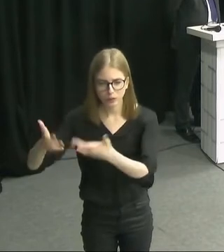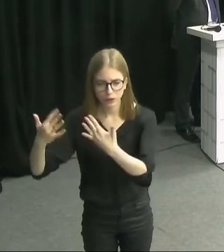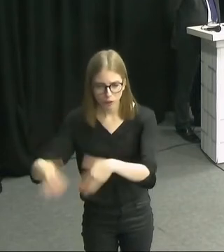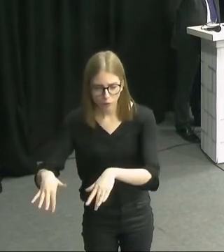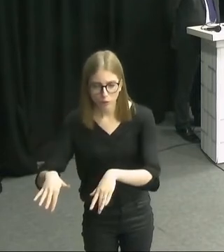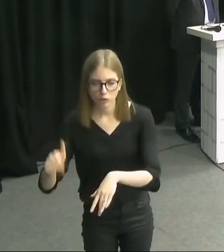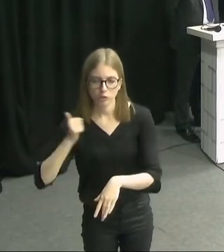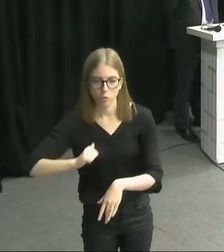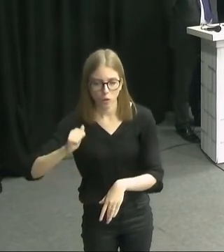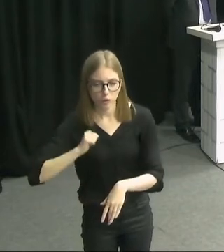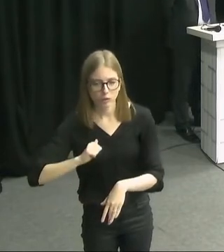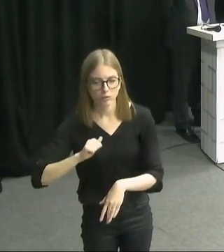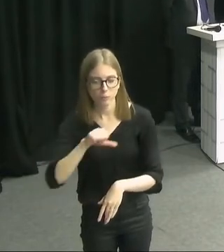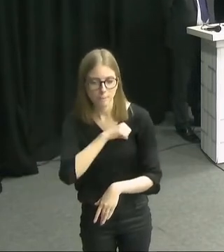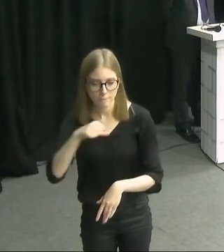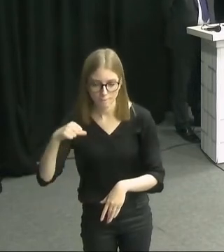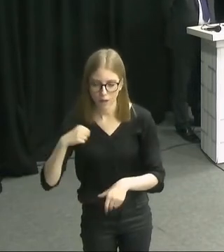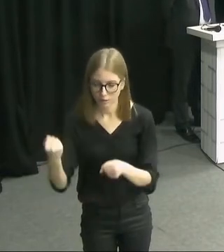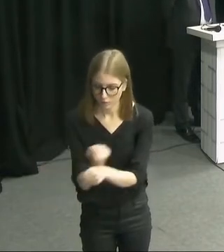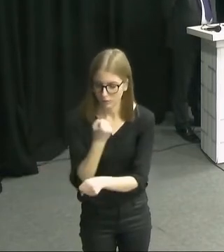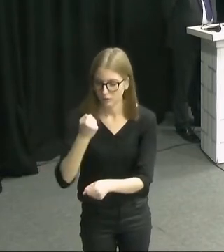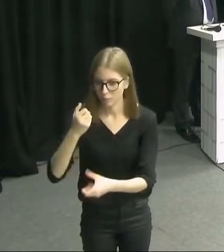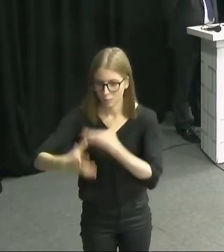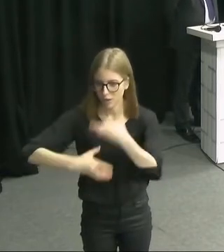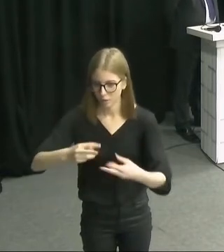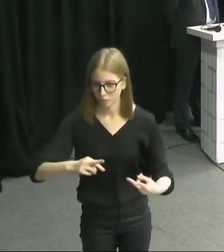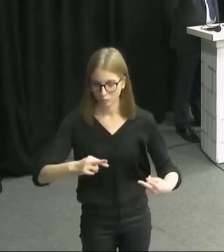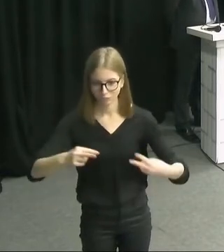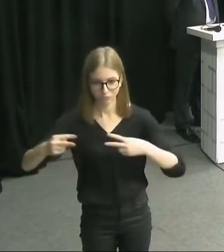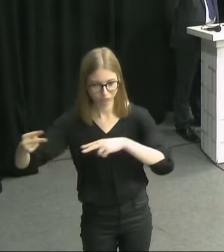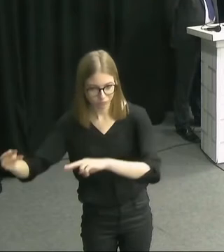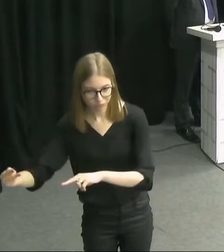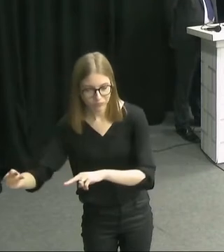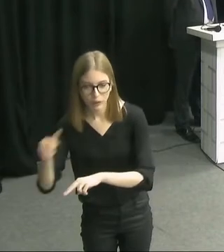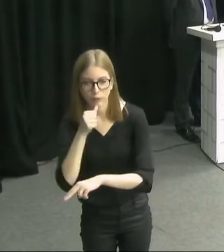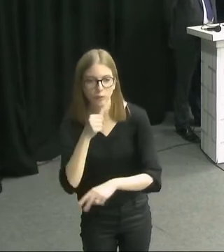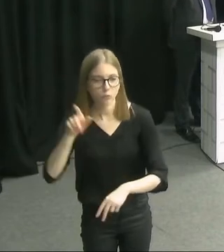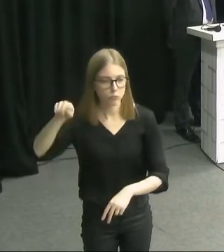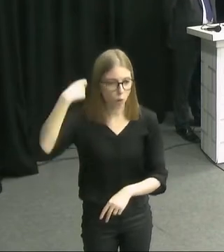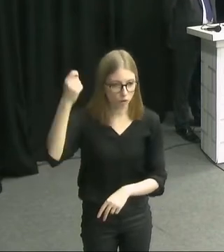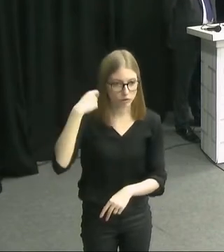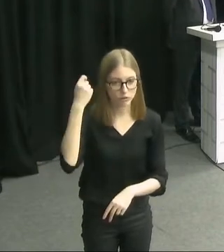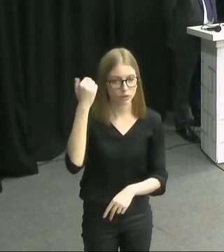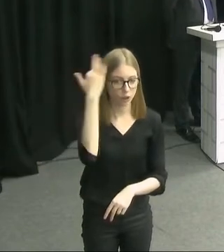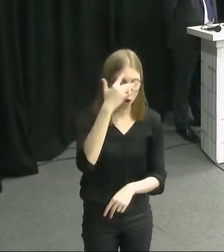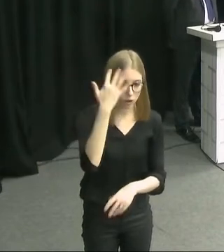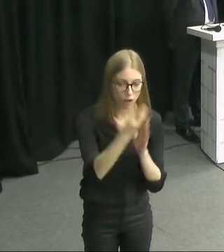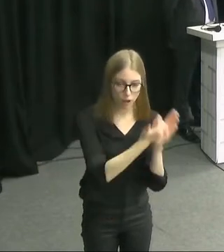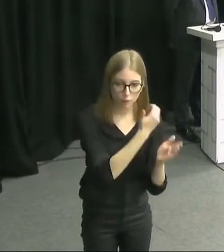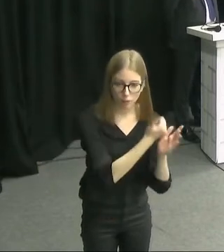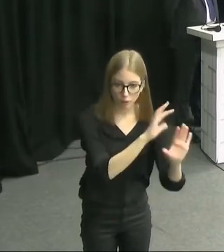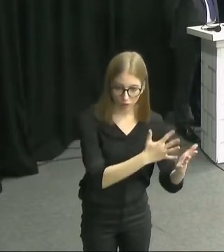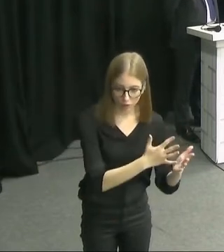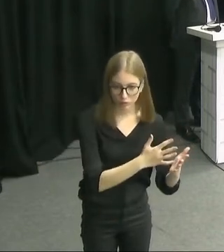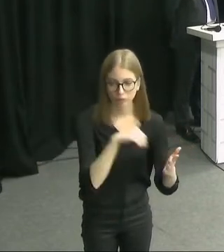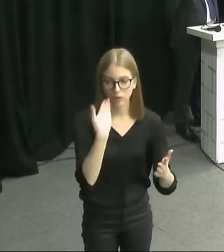learn how to change the world. To change the world by using his knowledge, his scientific